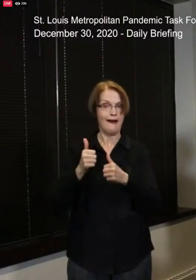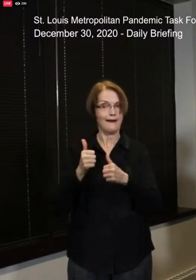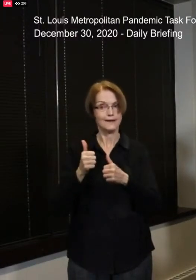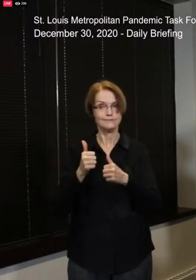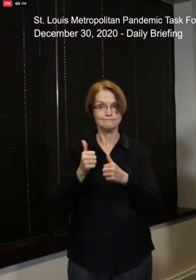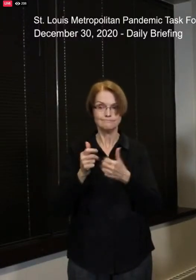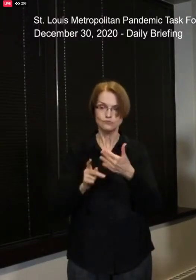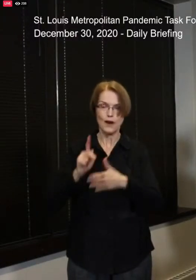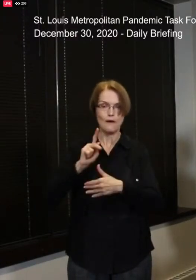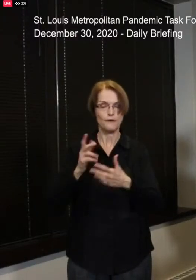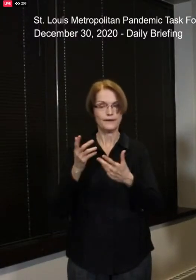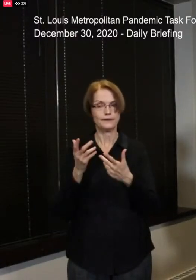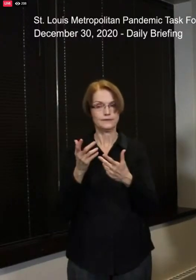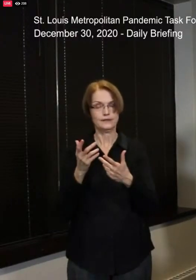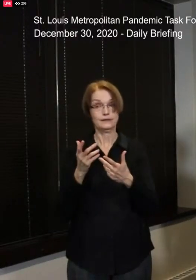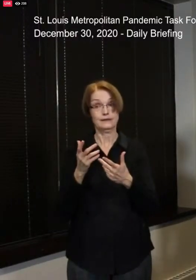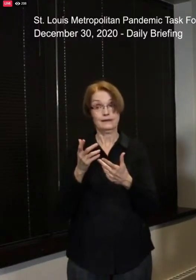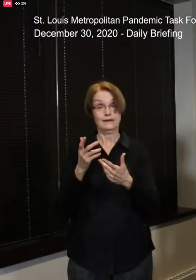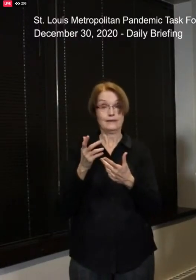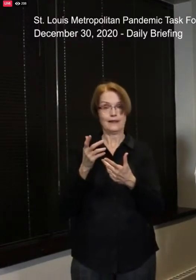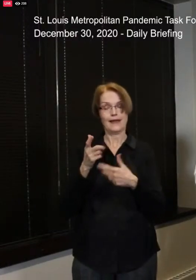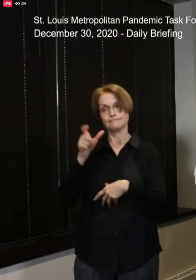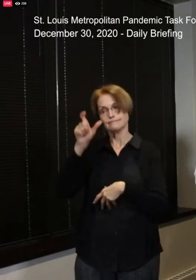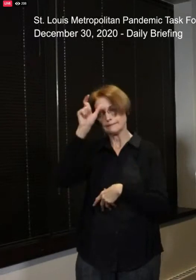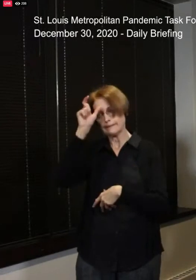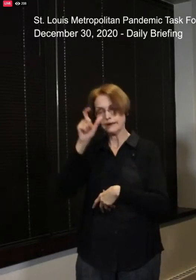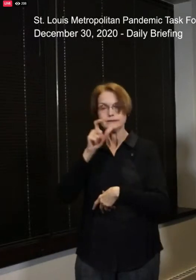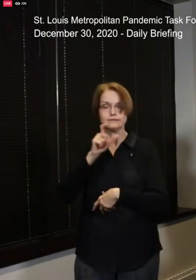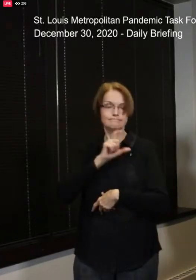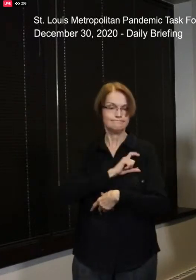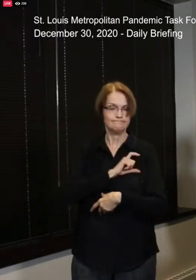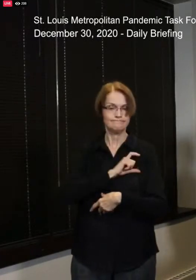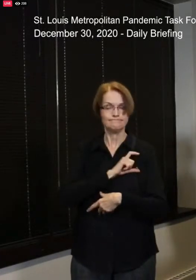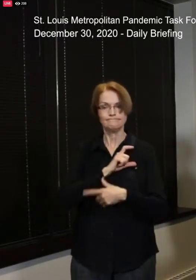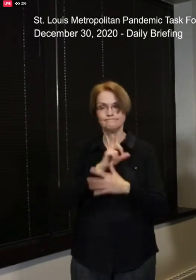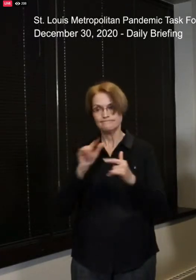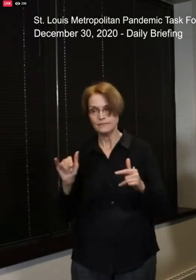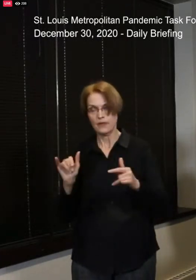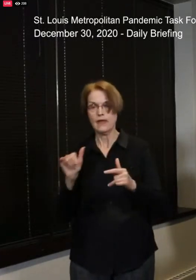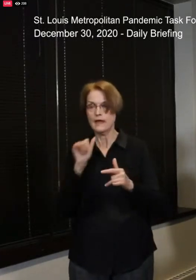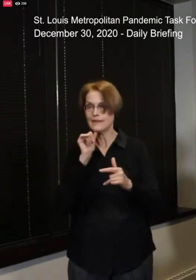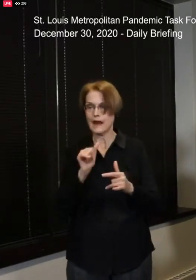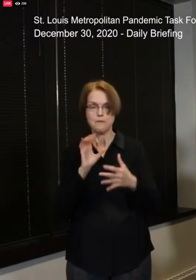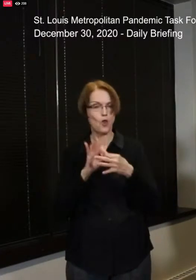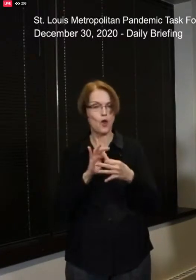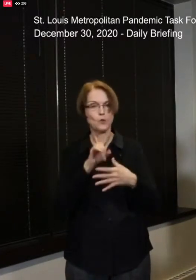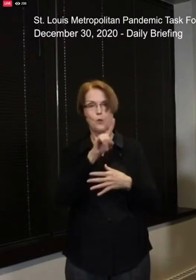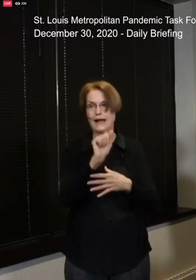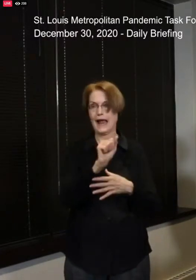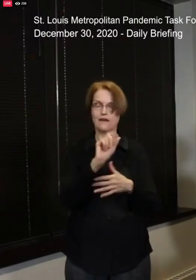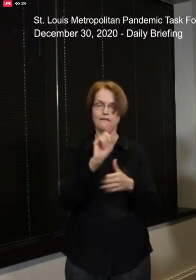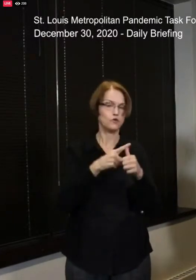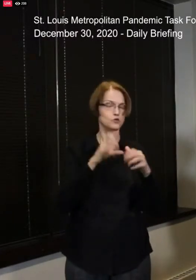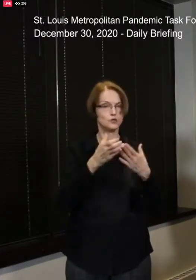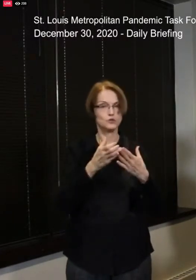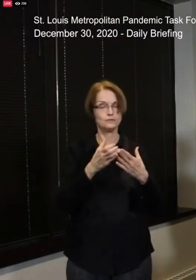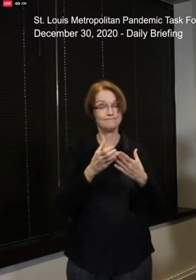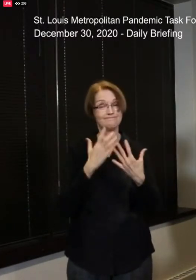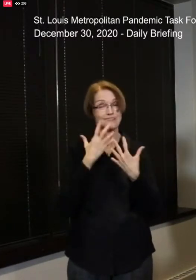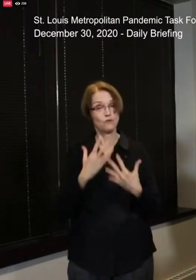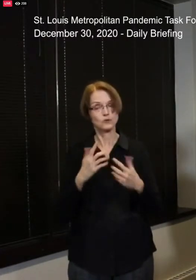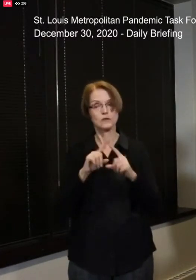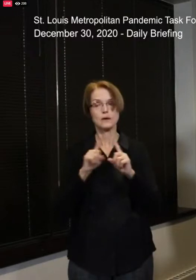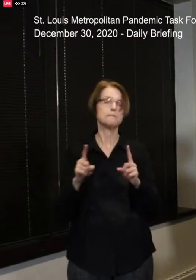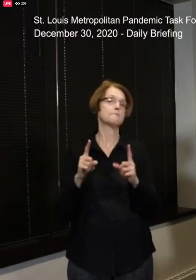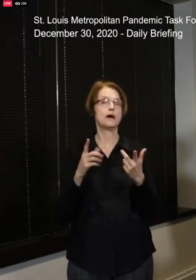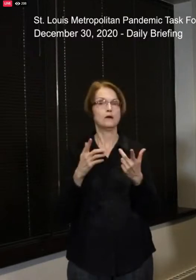should have been in that 1A group, in that highest population, but they're not, and that's unfortunate. So we're looking at ways where we can get them closer